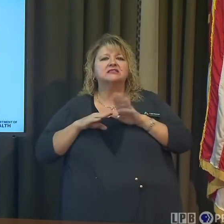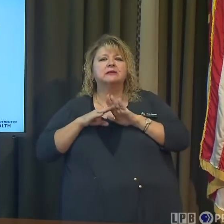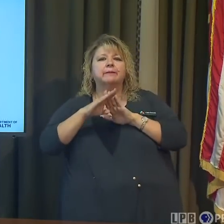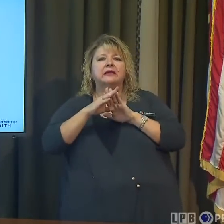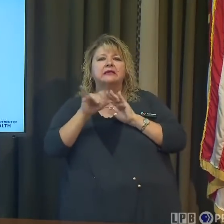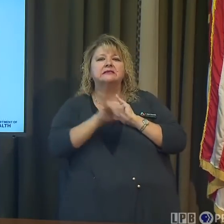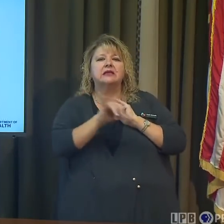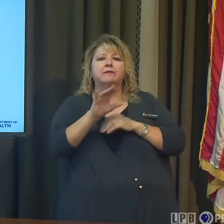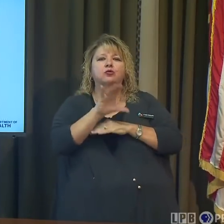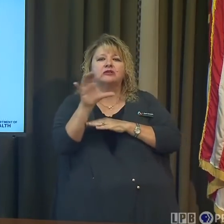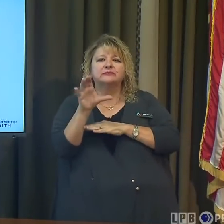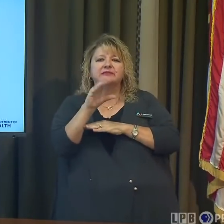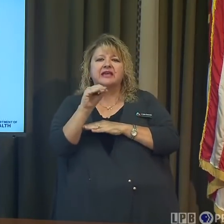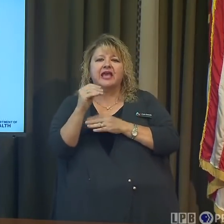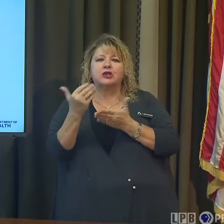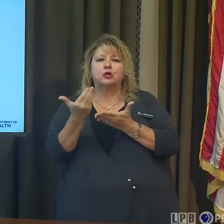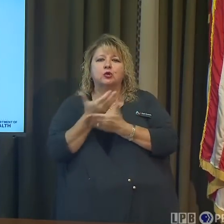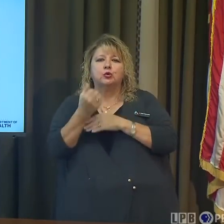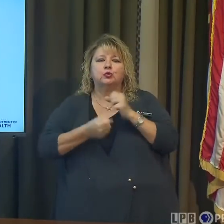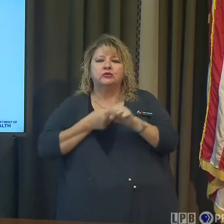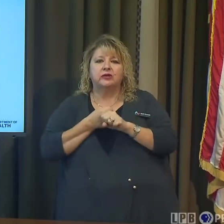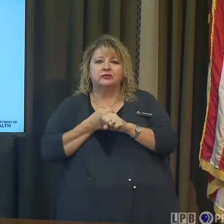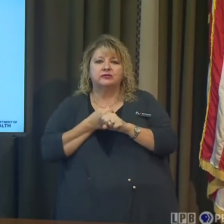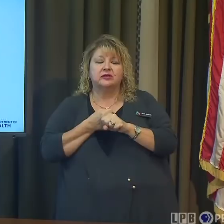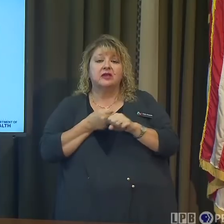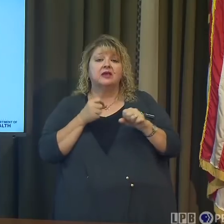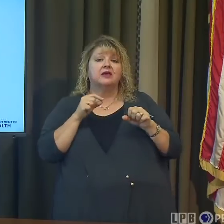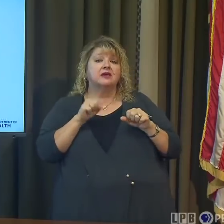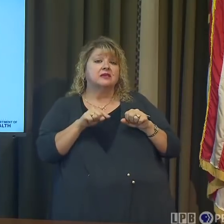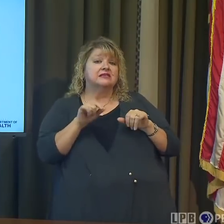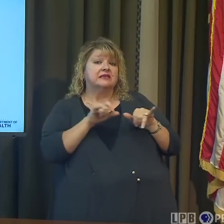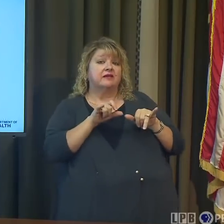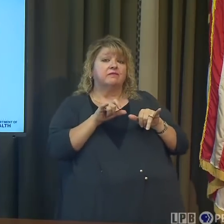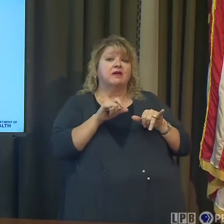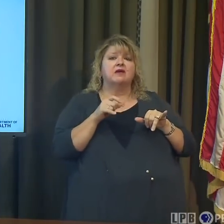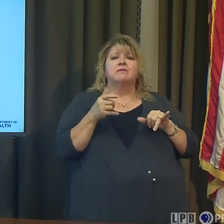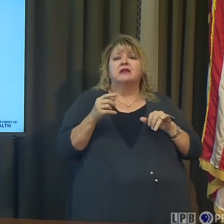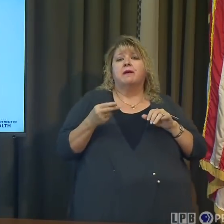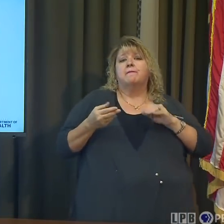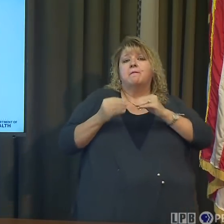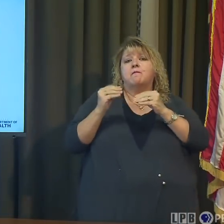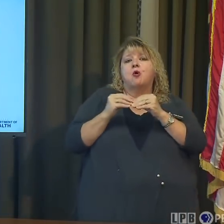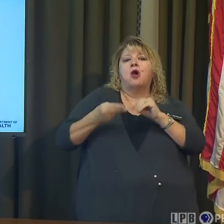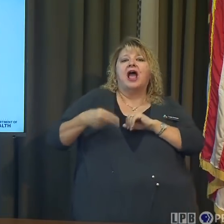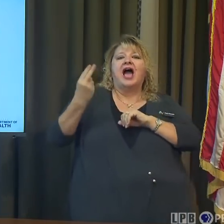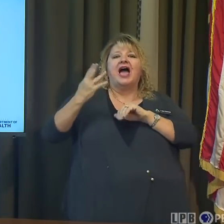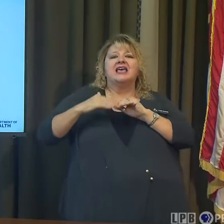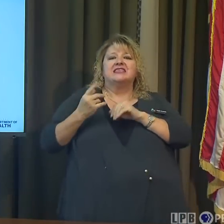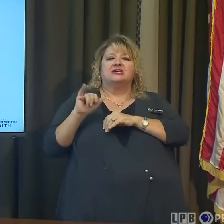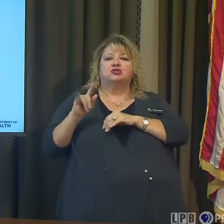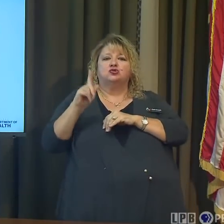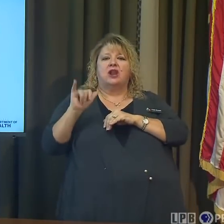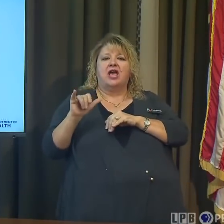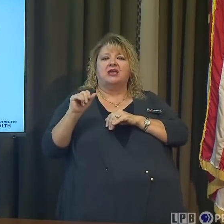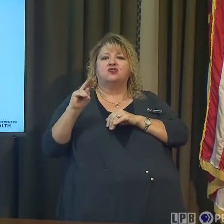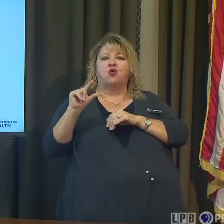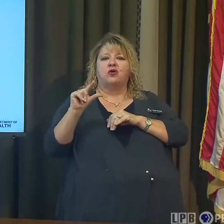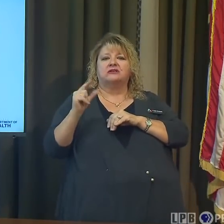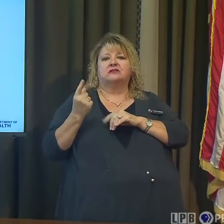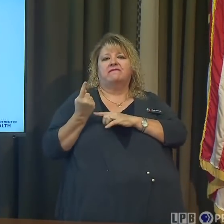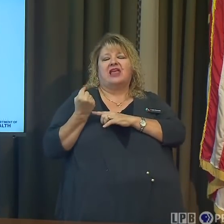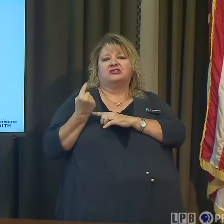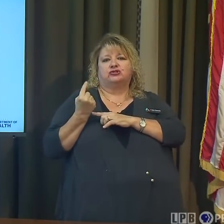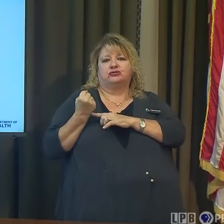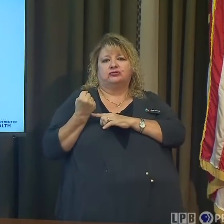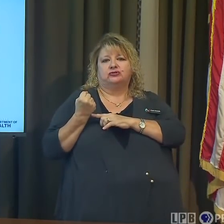Year's, but you'll notice it's higher than the peak that we had about a year ago, July and August of 2020.